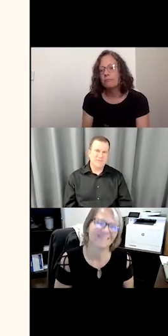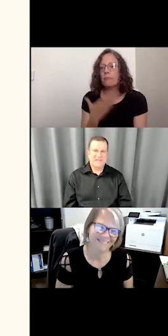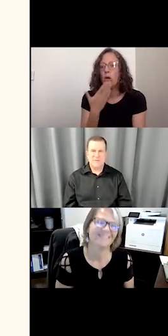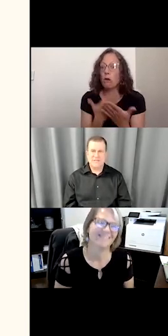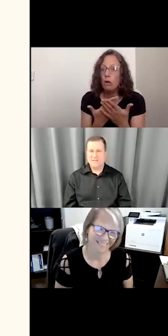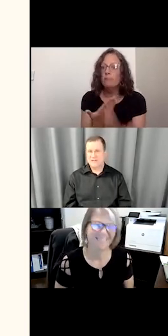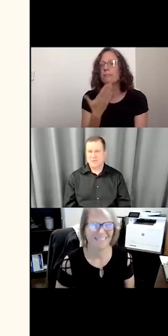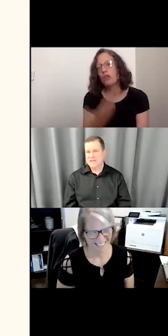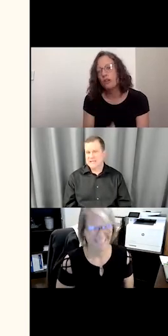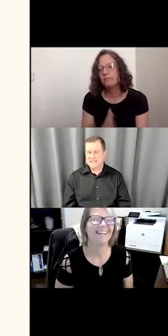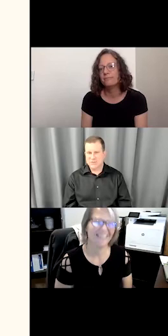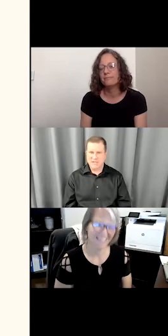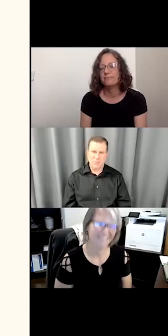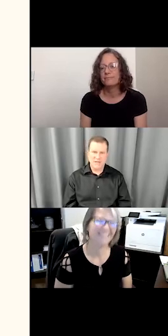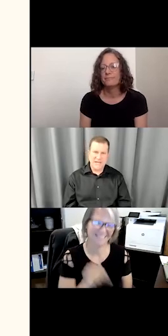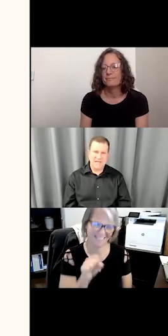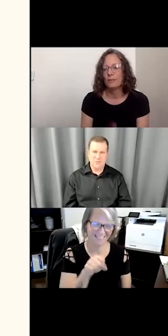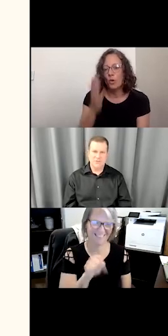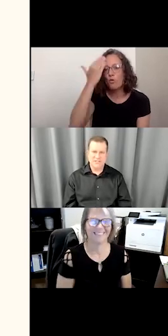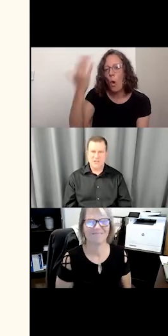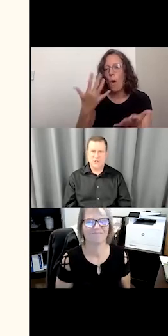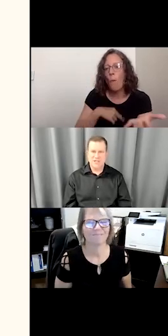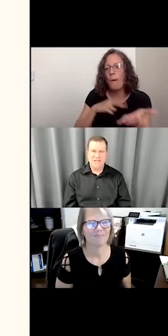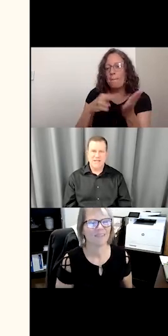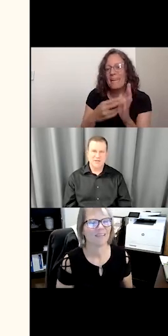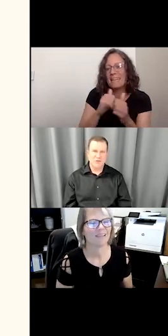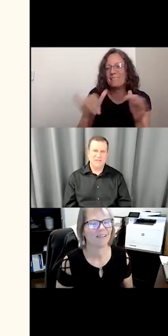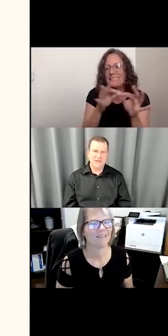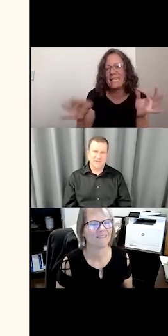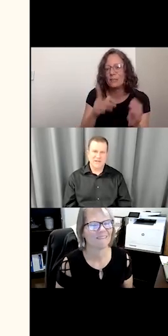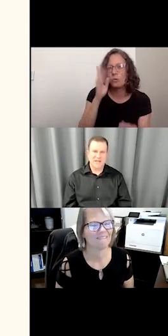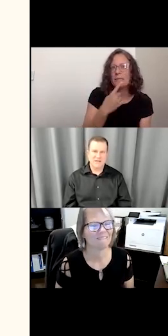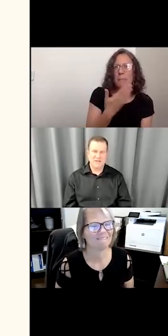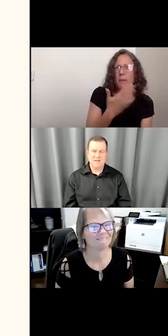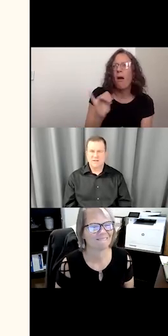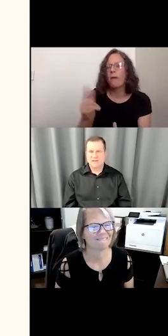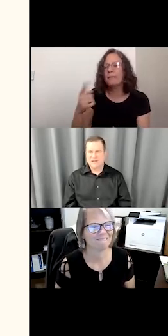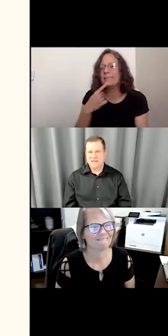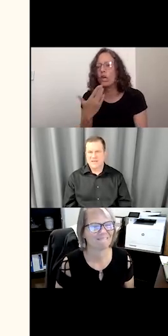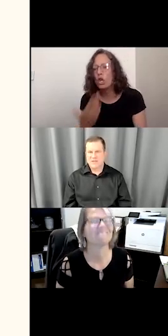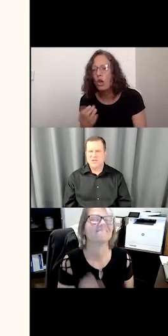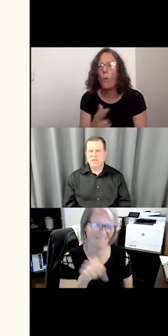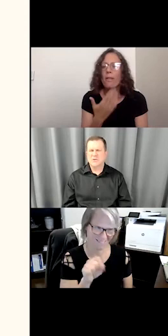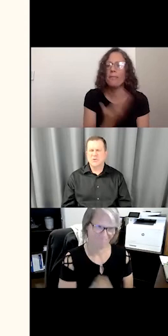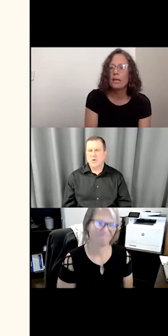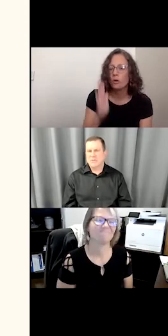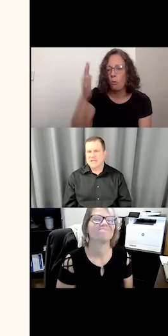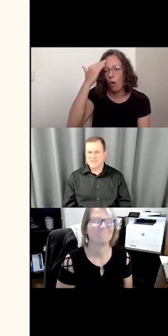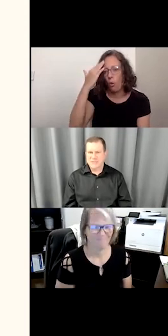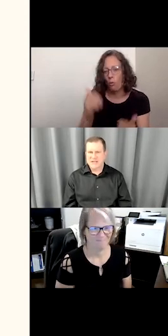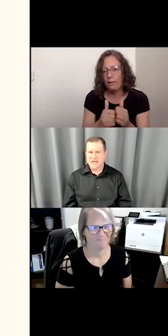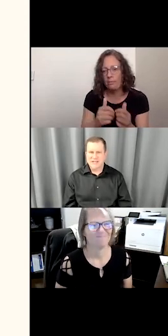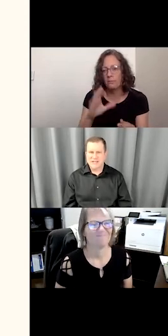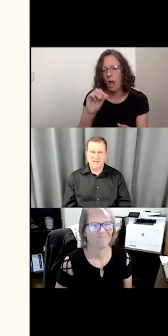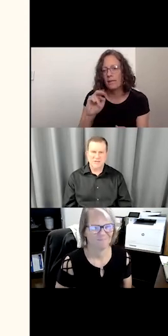different, but deaf people tend to be a little bit lazy. We'll sign one-handed and we'll sign good, and it'll look a little bit like thank you. You'll know what it means